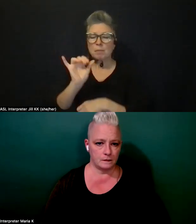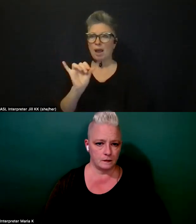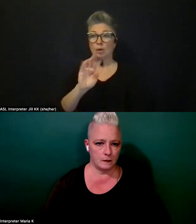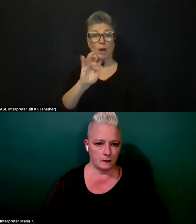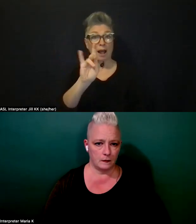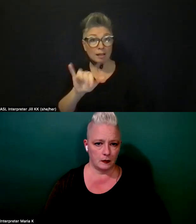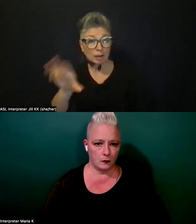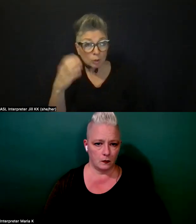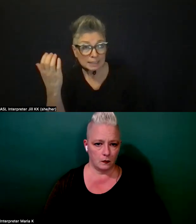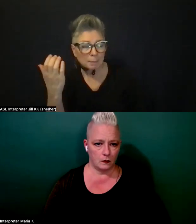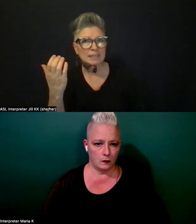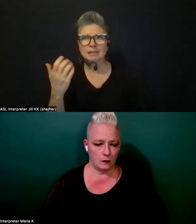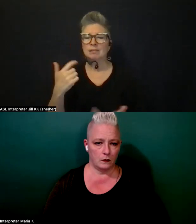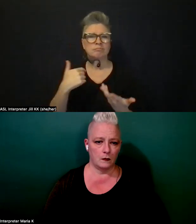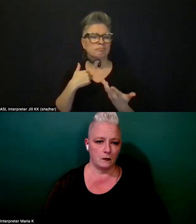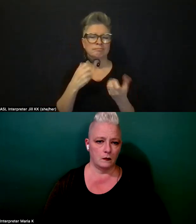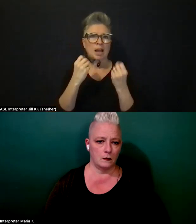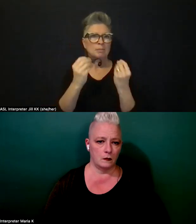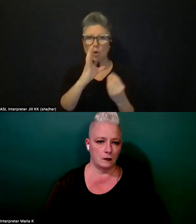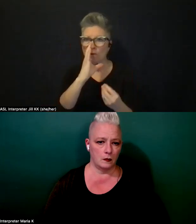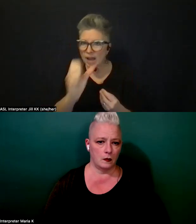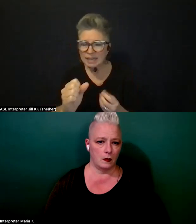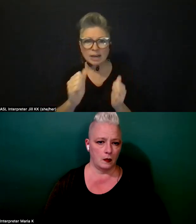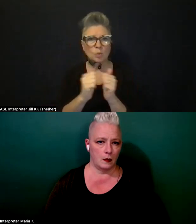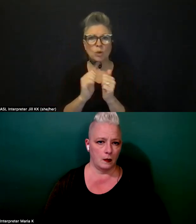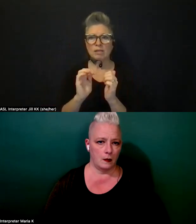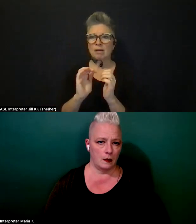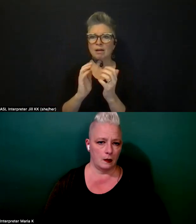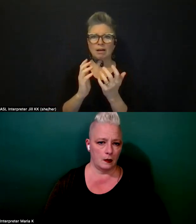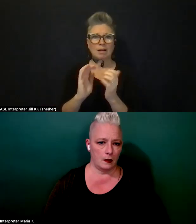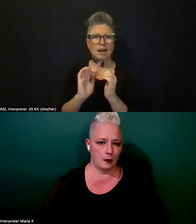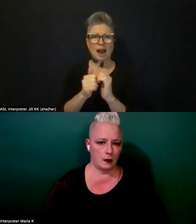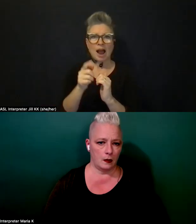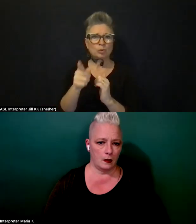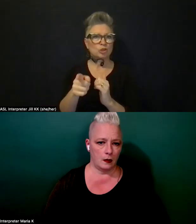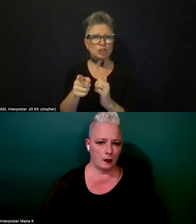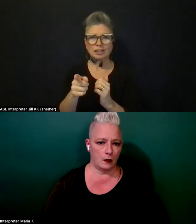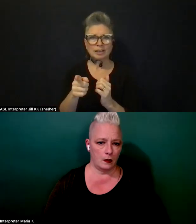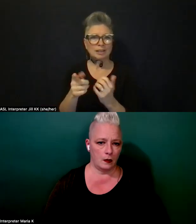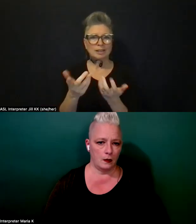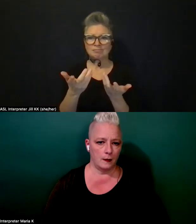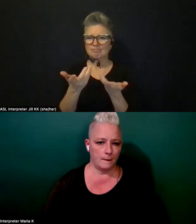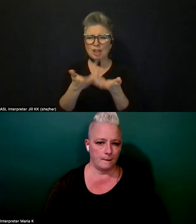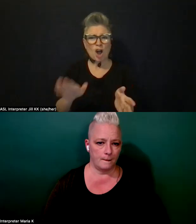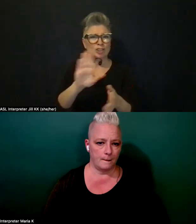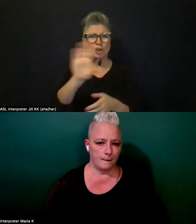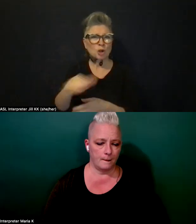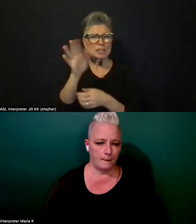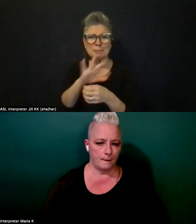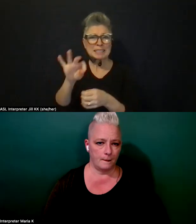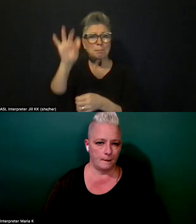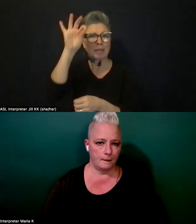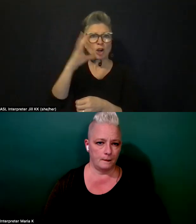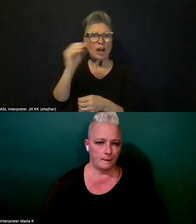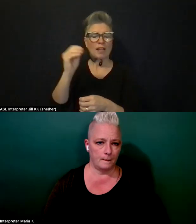hmm I was just so fascinated with how she like lost her Christmas spirit and everything just